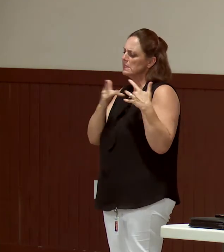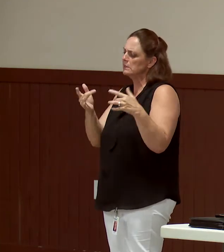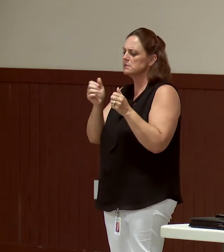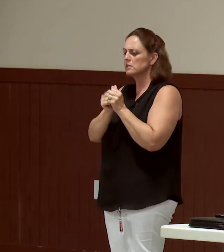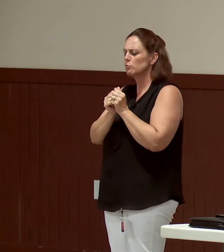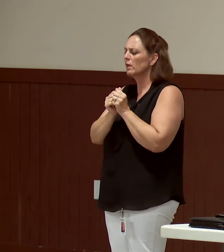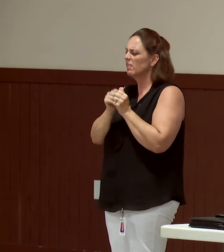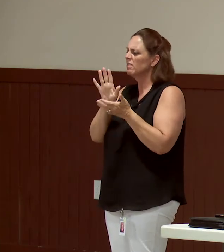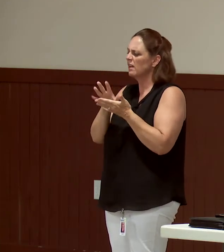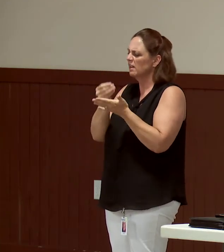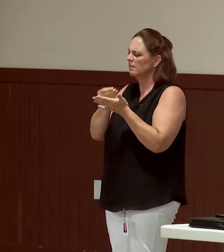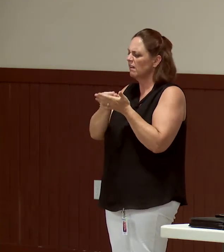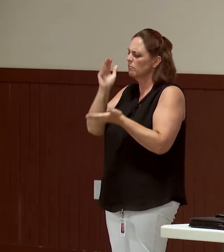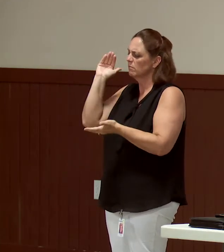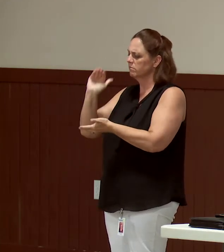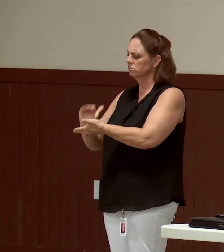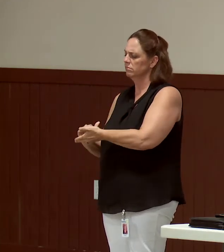fill.